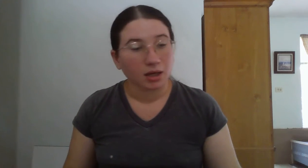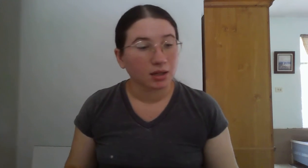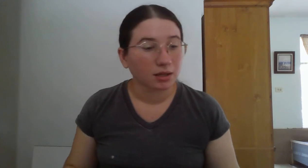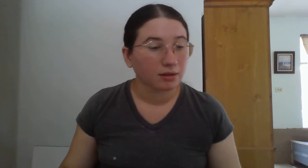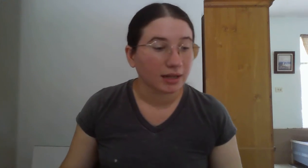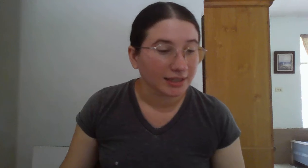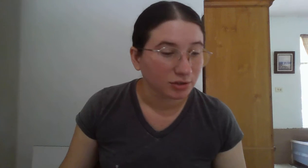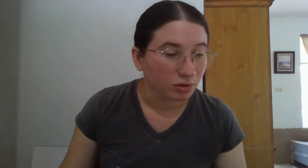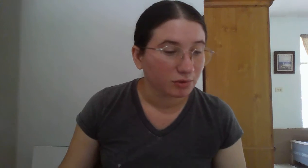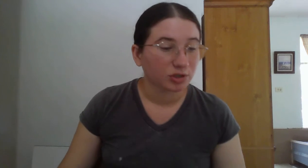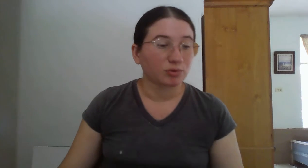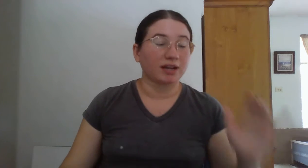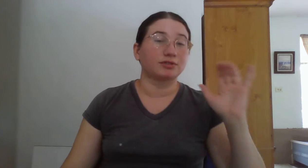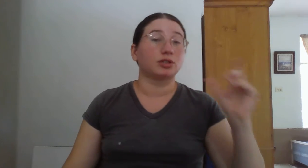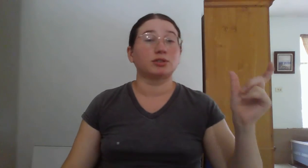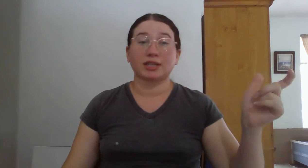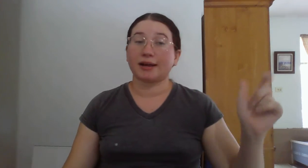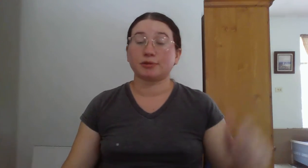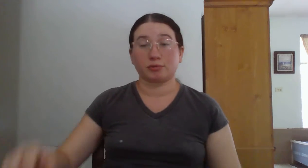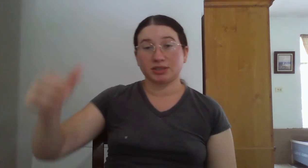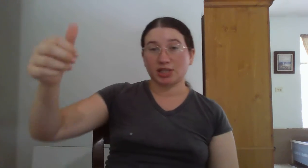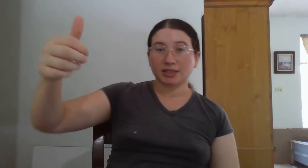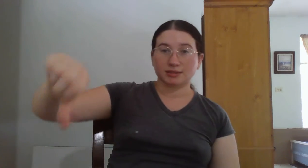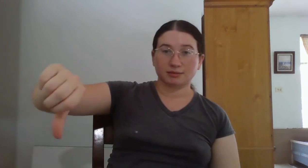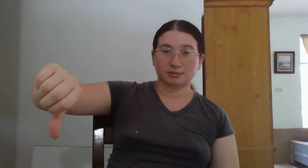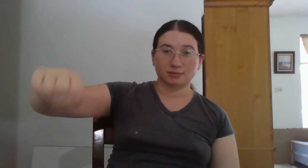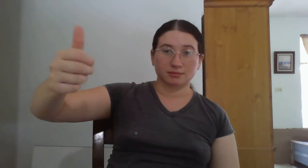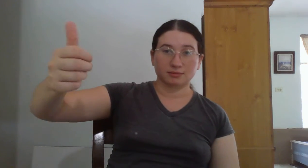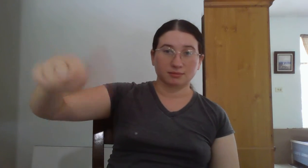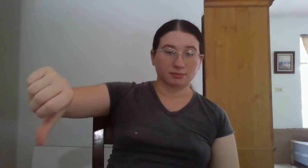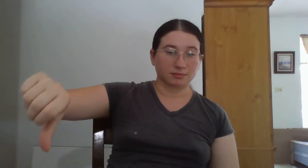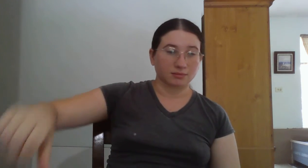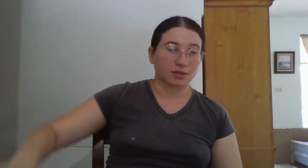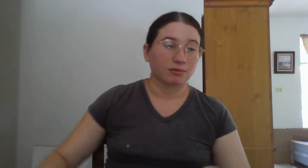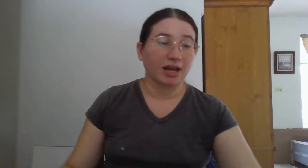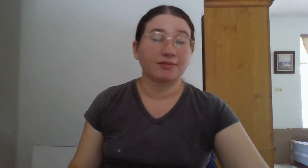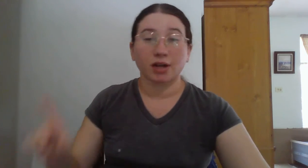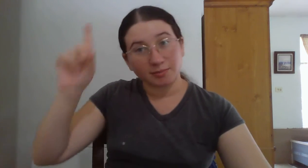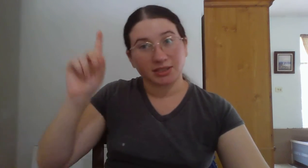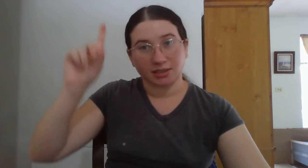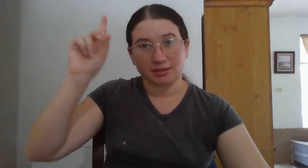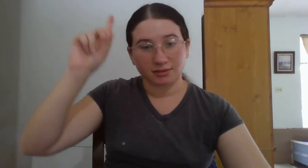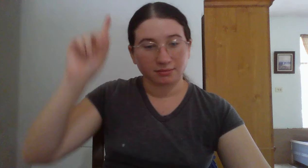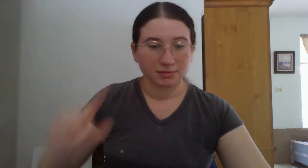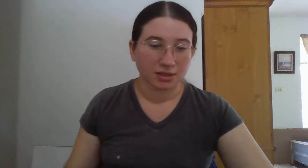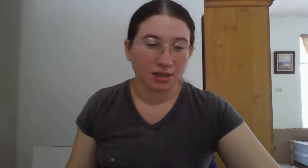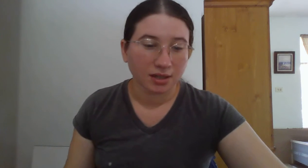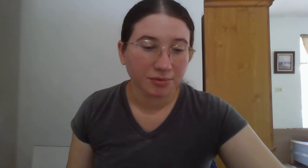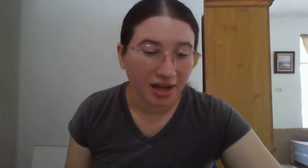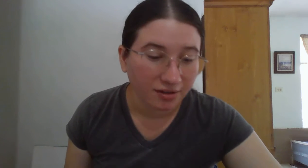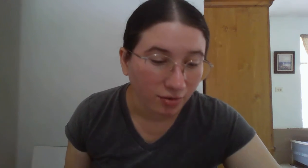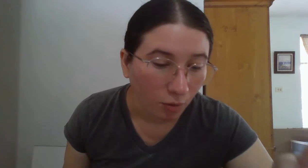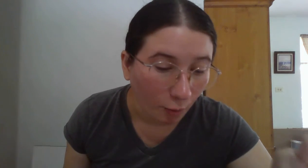And then the last three words we have turn down or reject. We have upstairs. Then we have